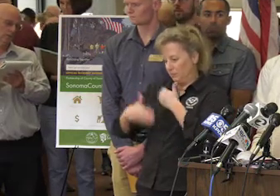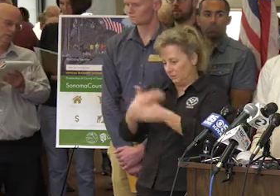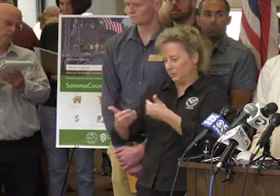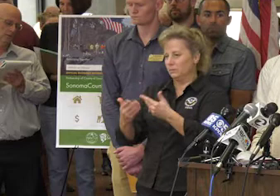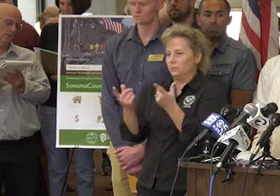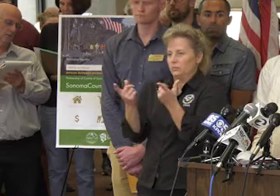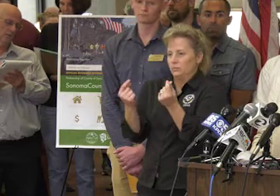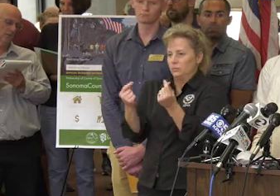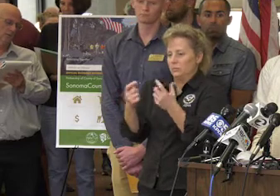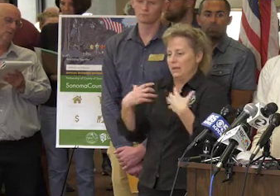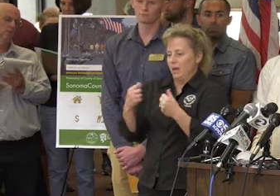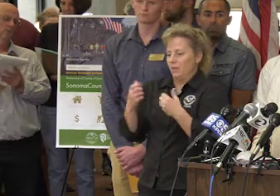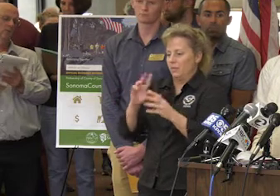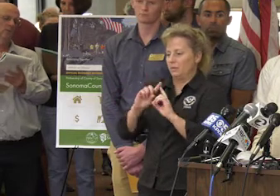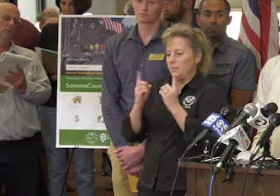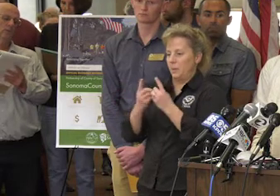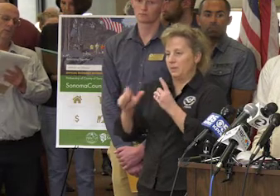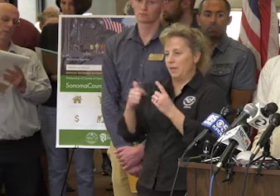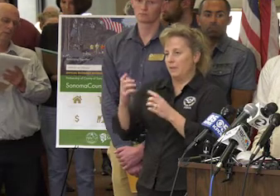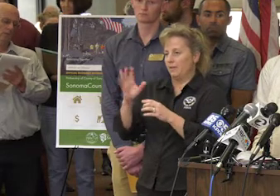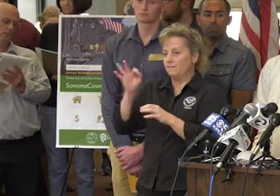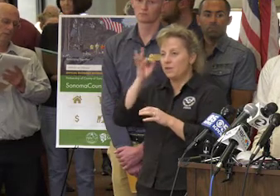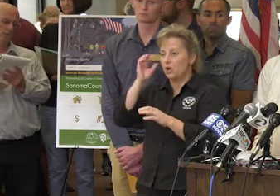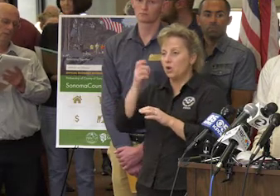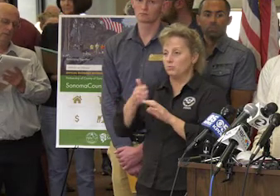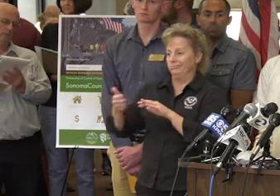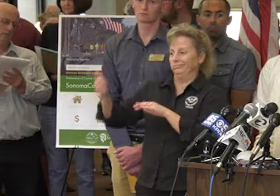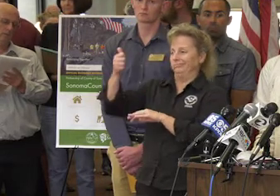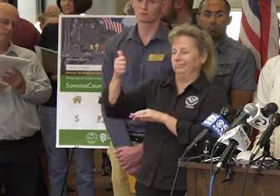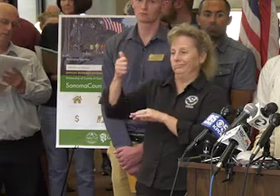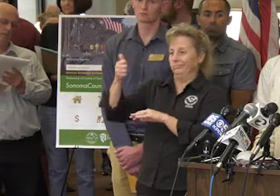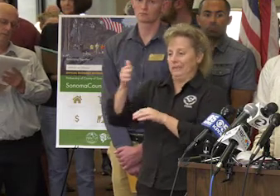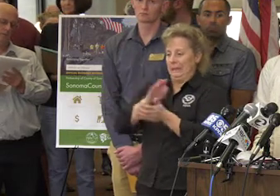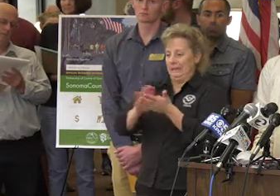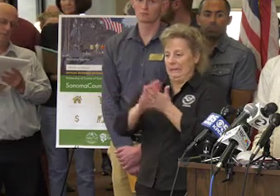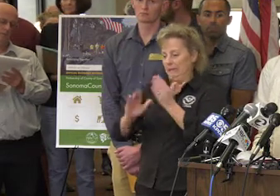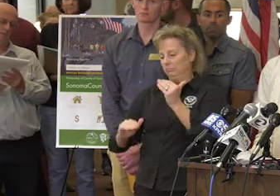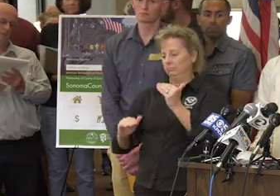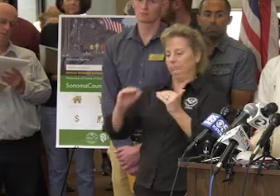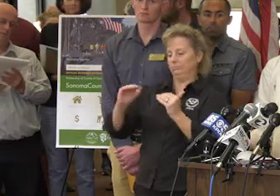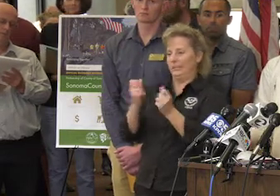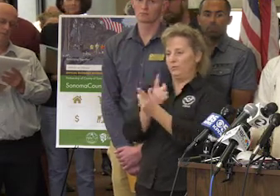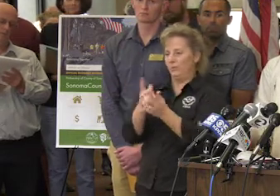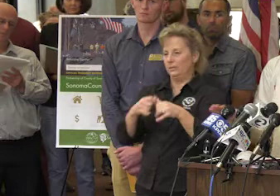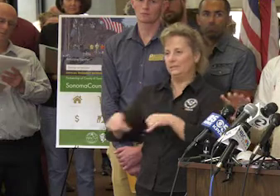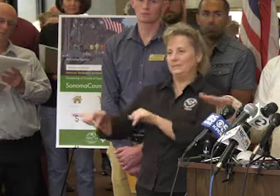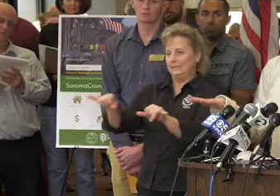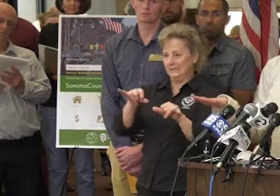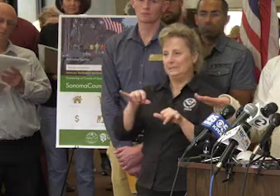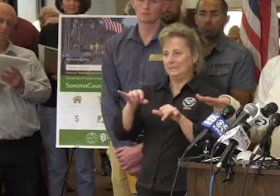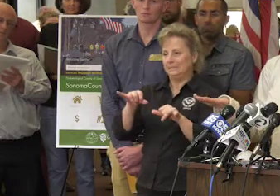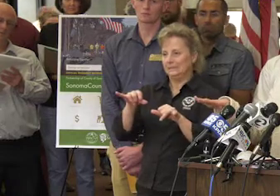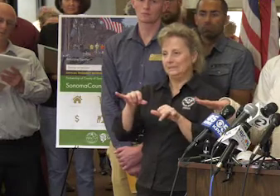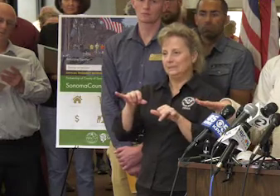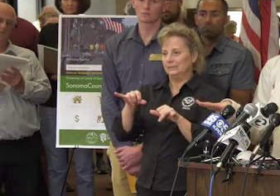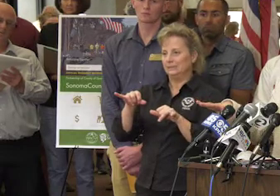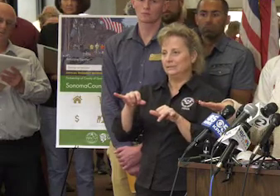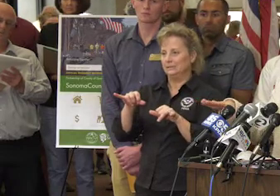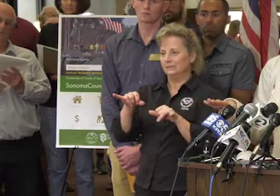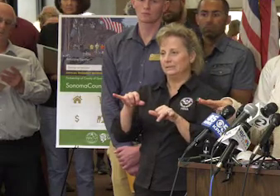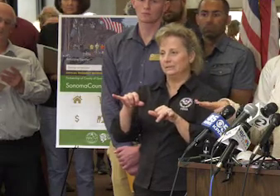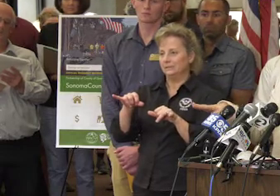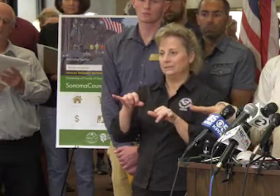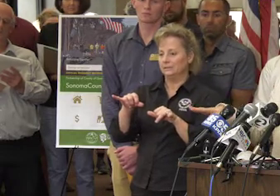and the other federal officials are recommending get cleaned up to, so that everyone has an even standing and all of the